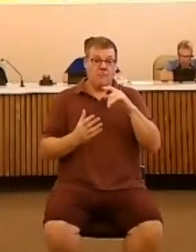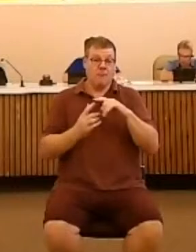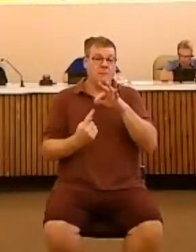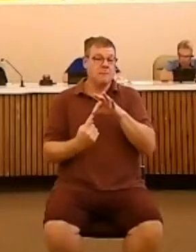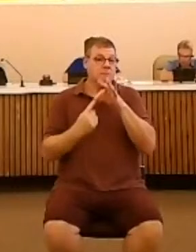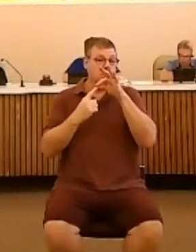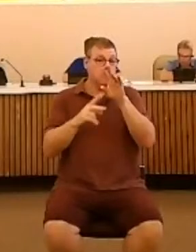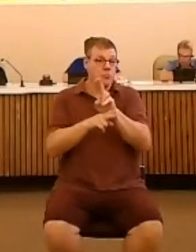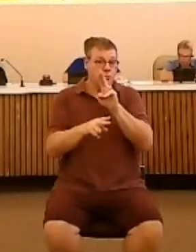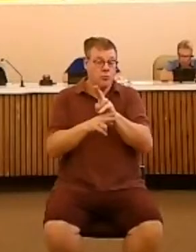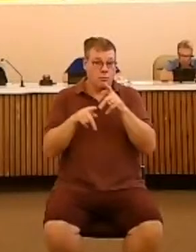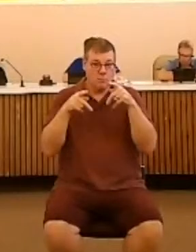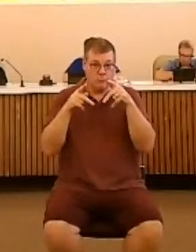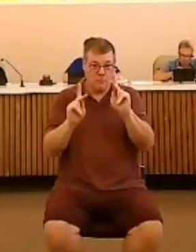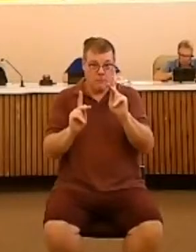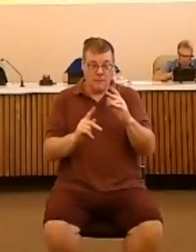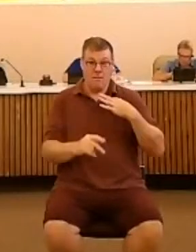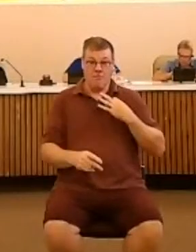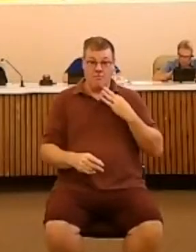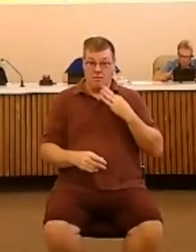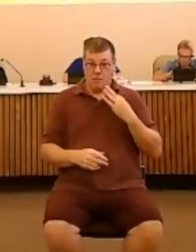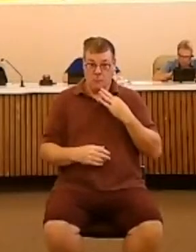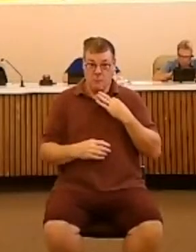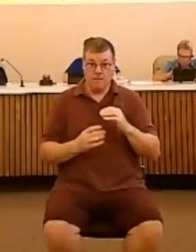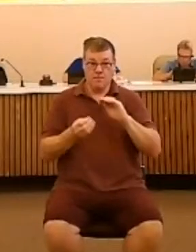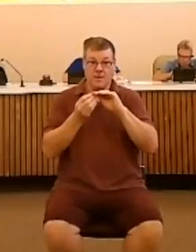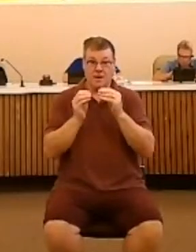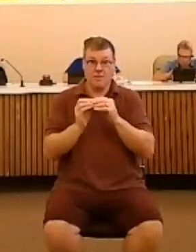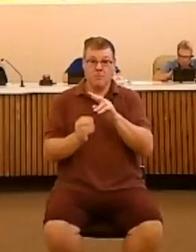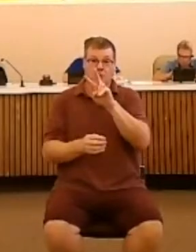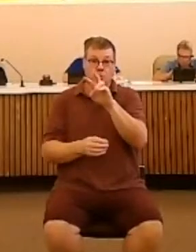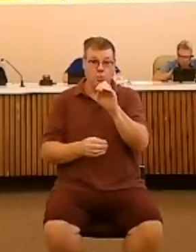special use permit application number